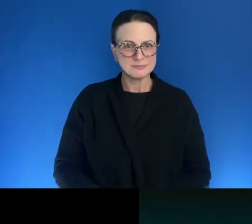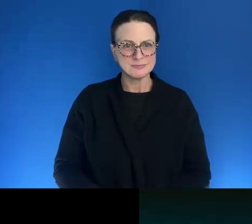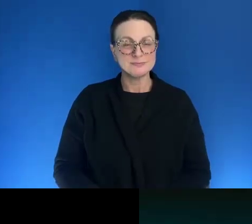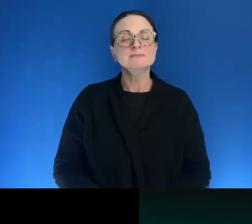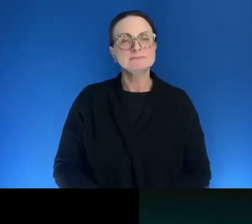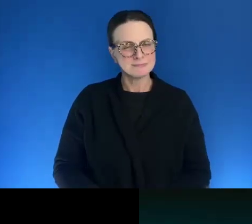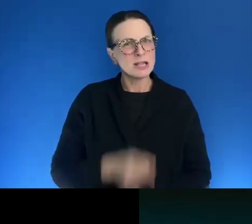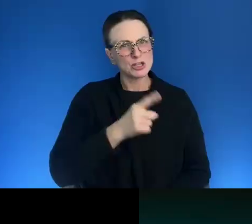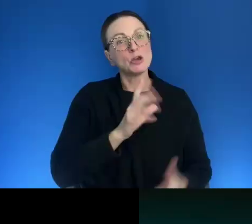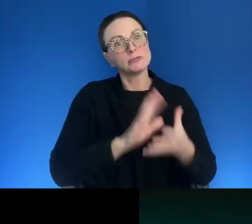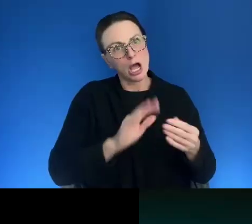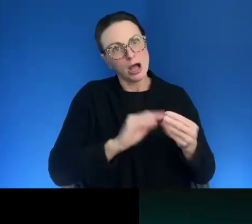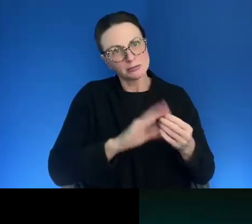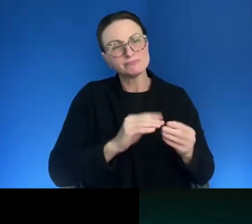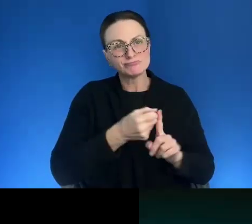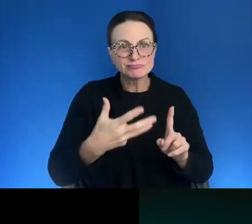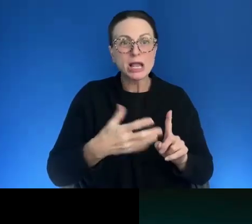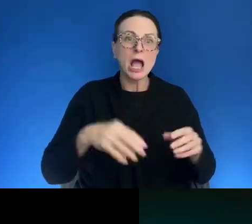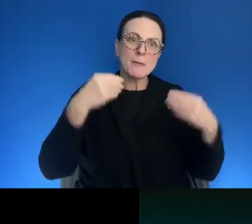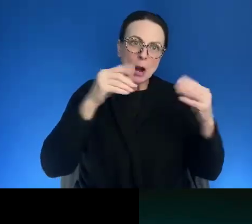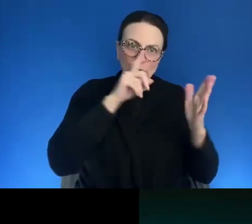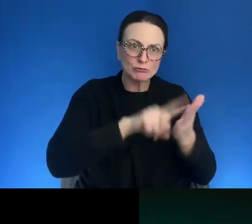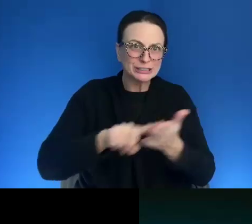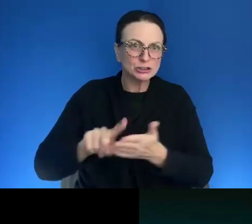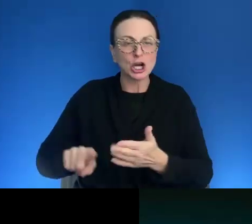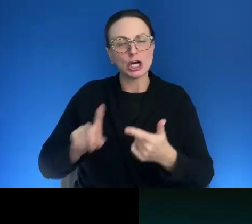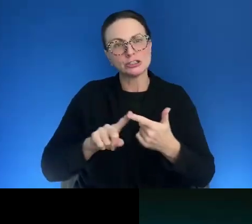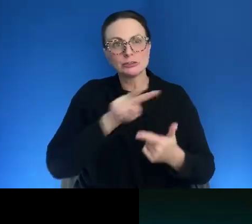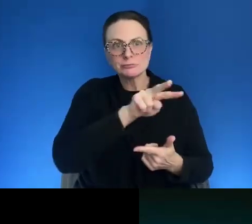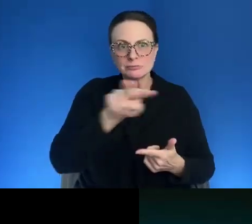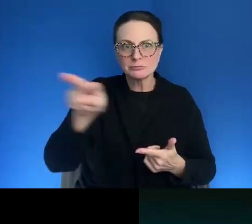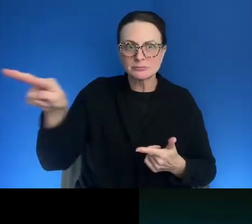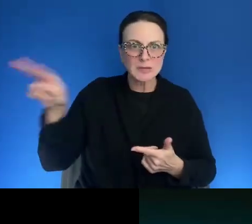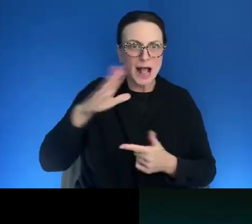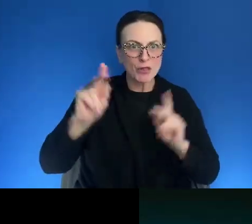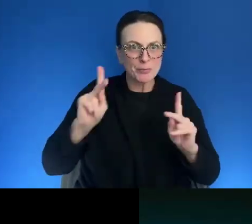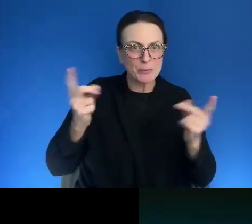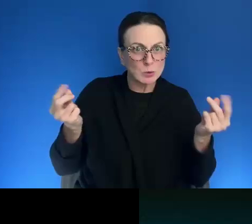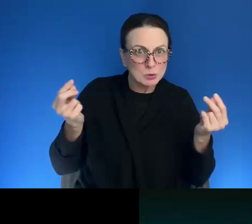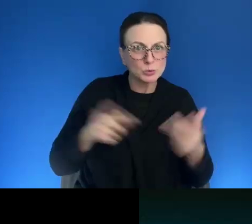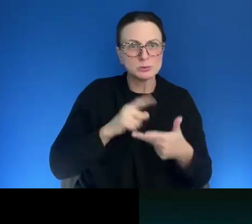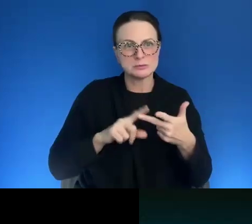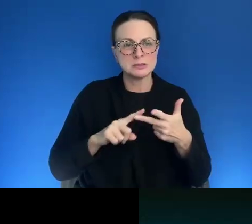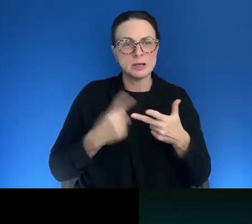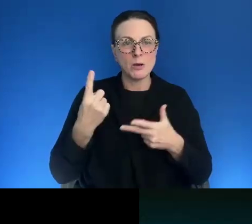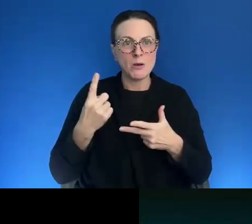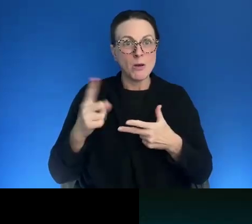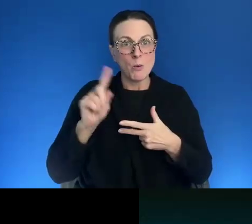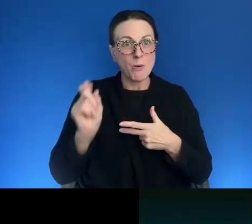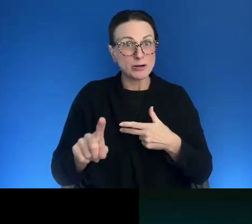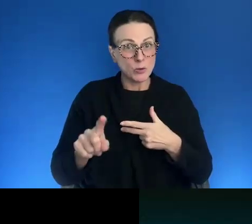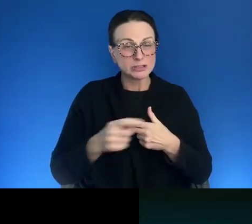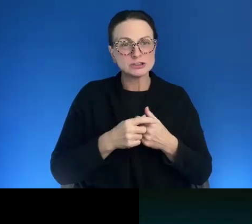you've talked quite a lot about your market research, about looking at what other people are doing. One of the questions, though,